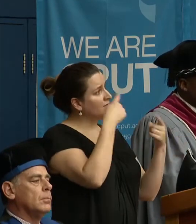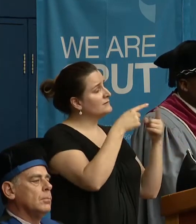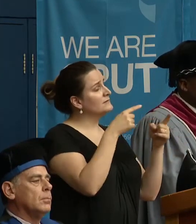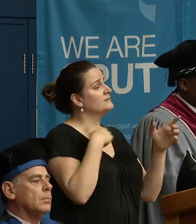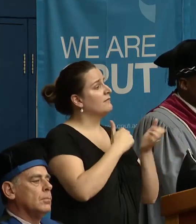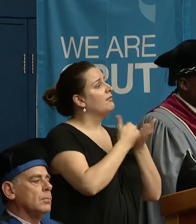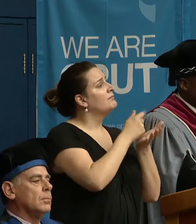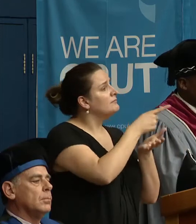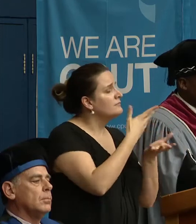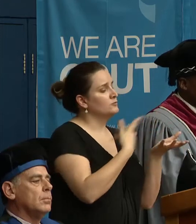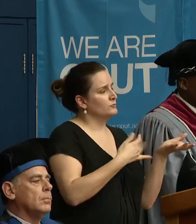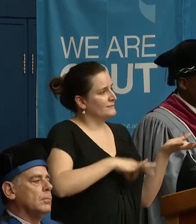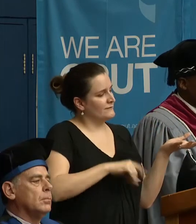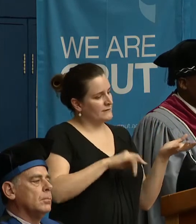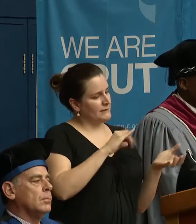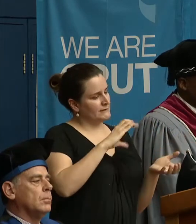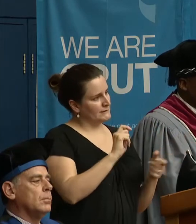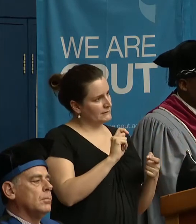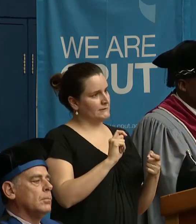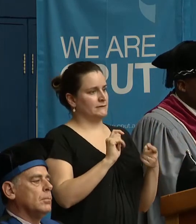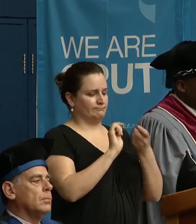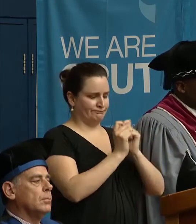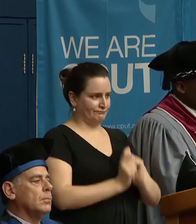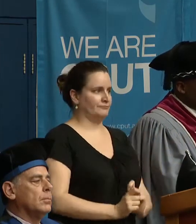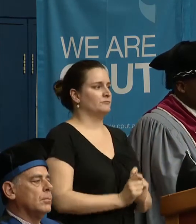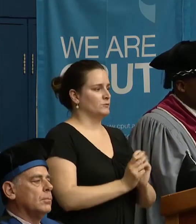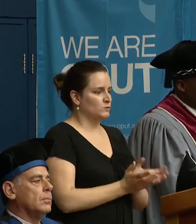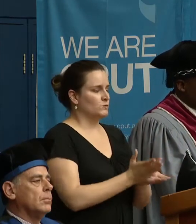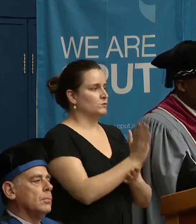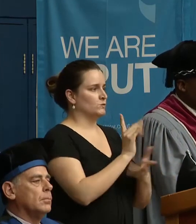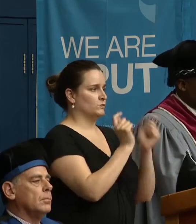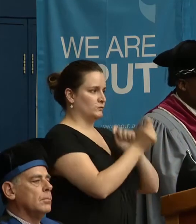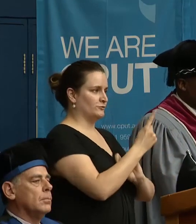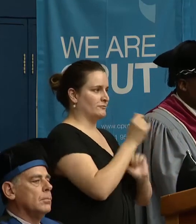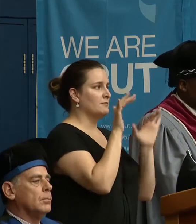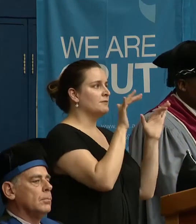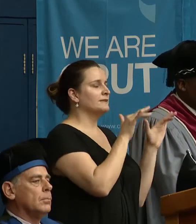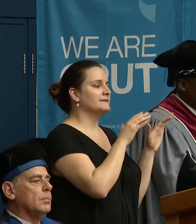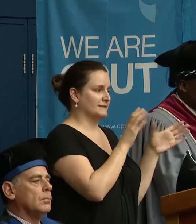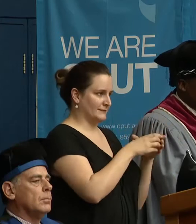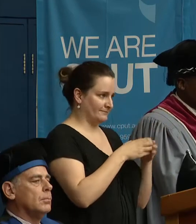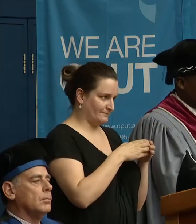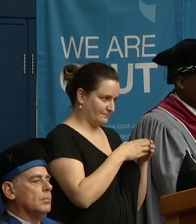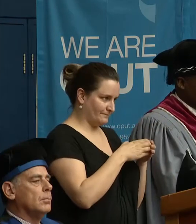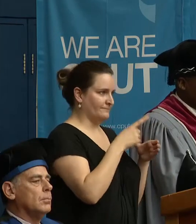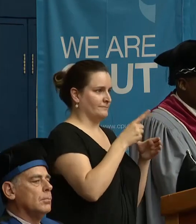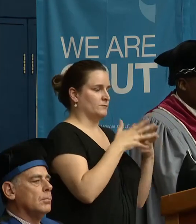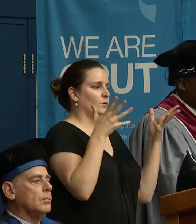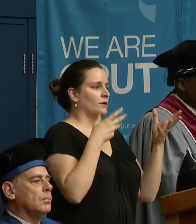to accelerate the benefit of ICT-enabled change through transformation of public sector and the wider